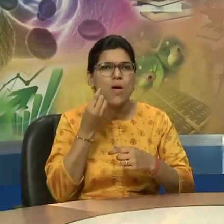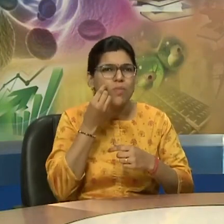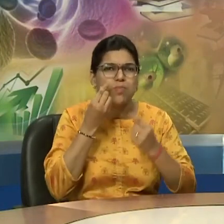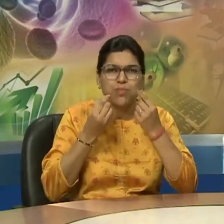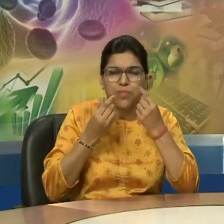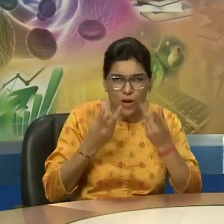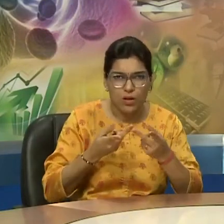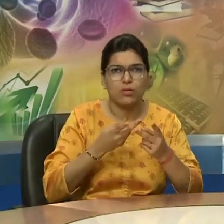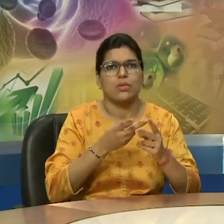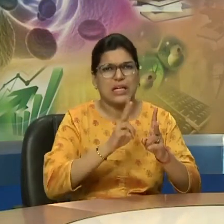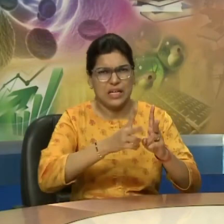profit.